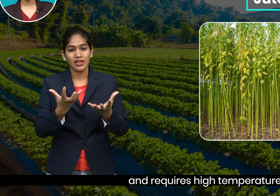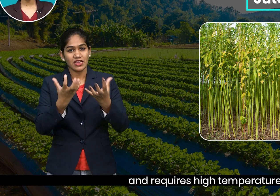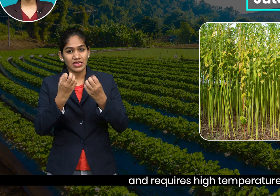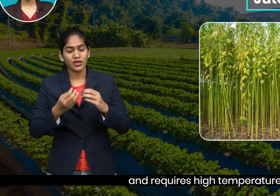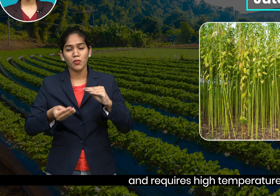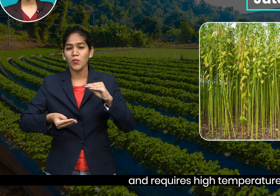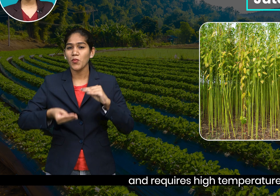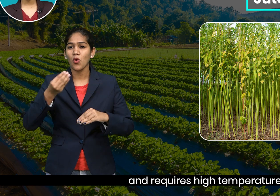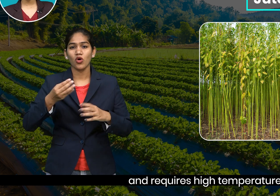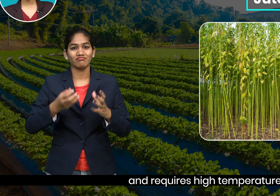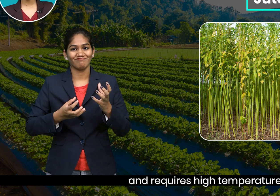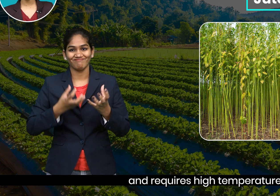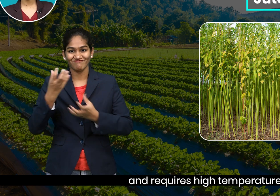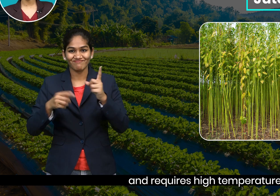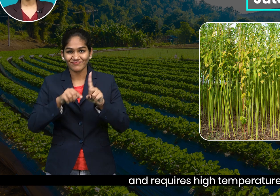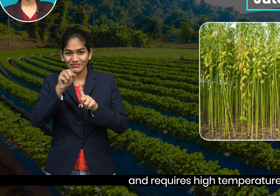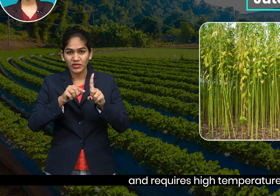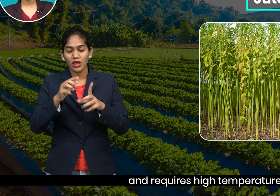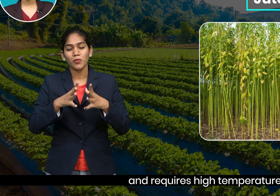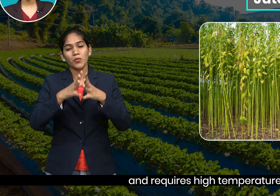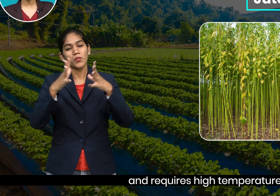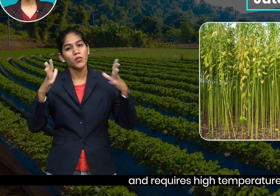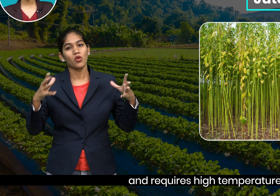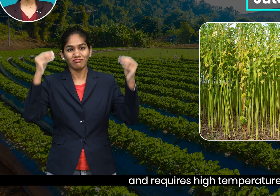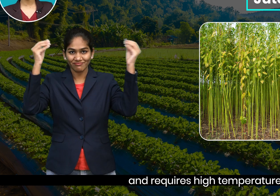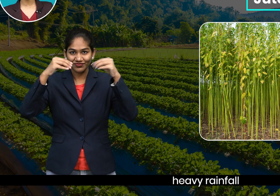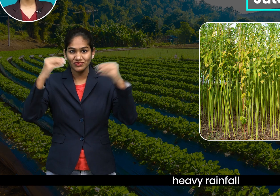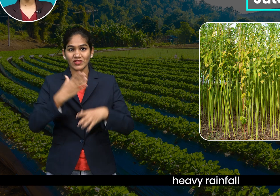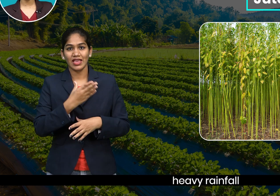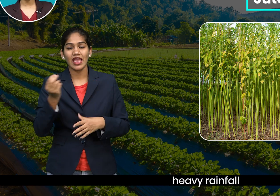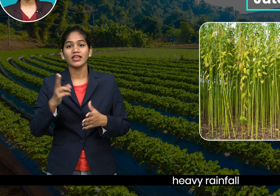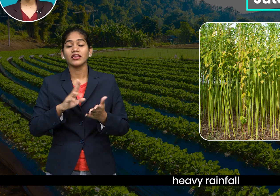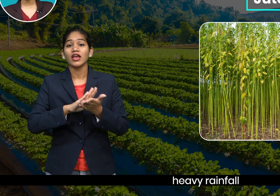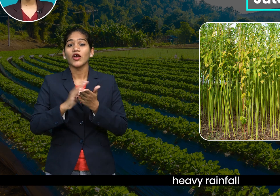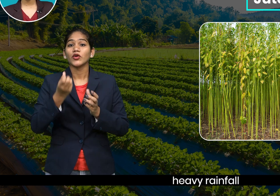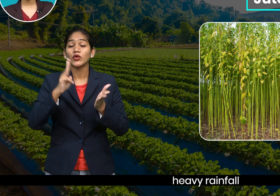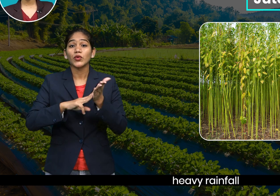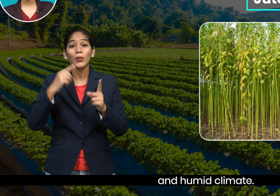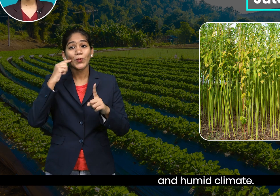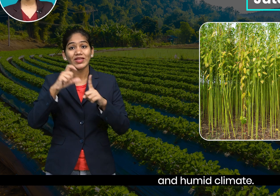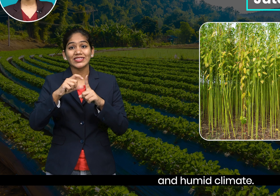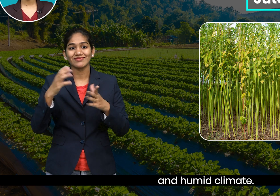temperature, heavy rainfall, and humid climate.